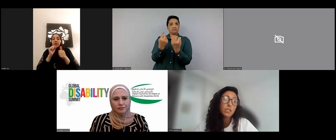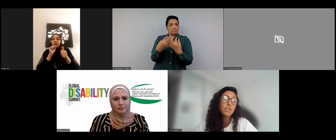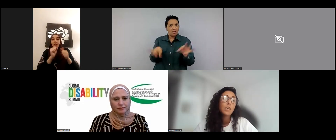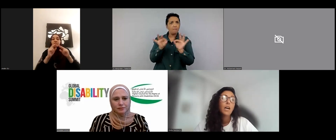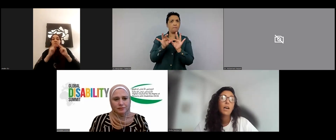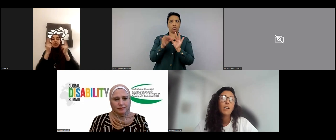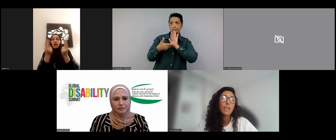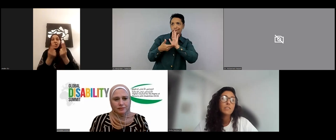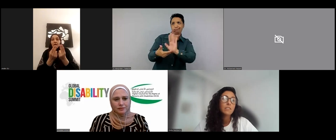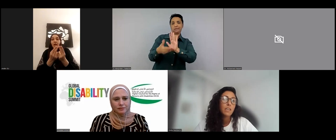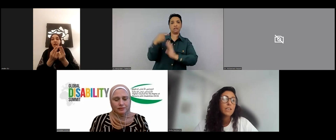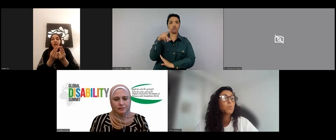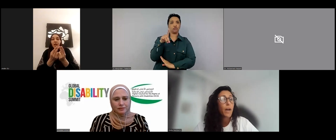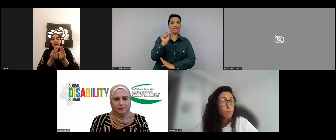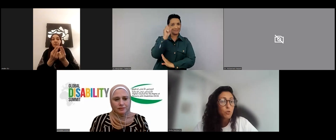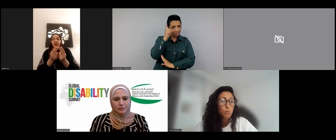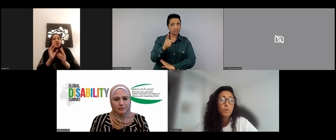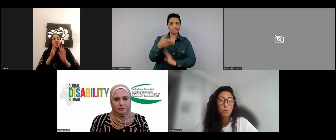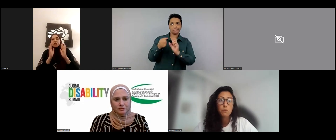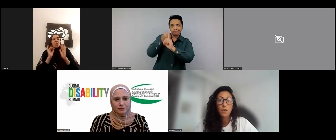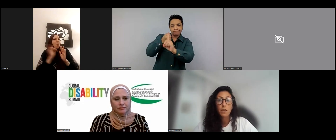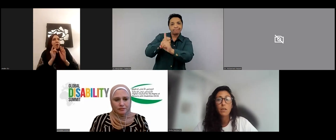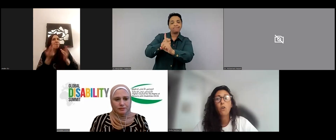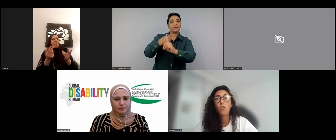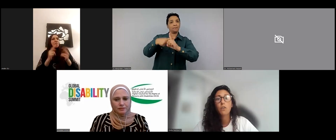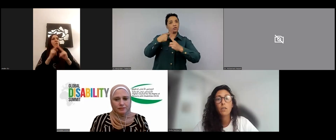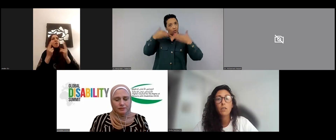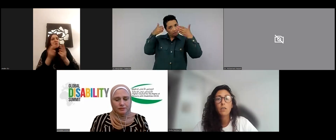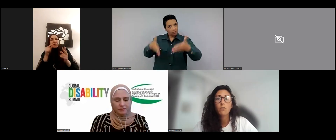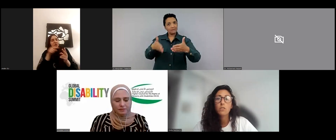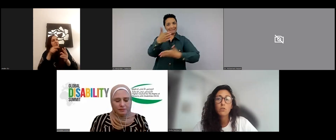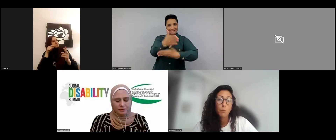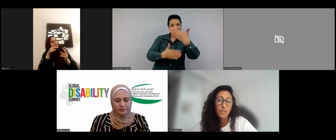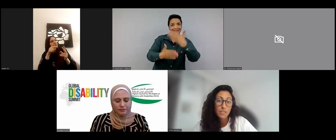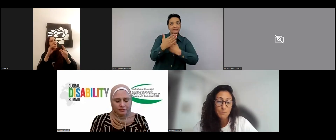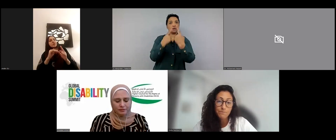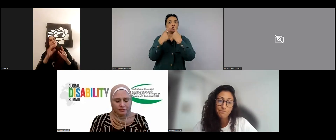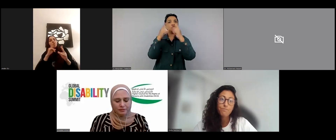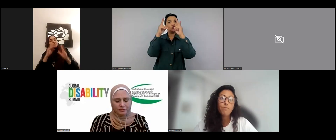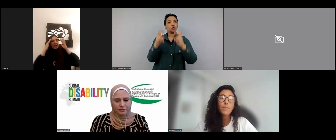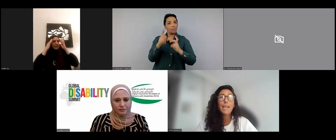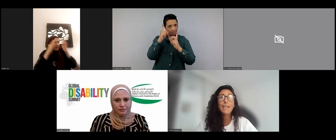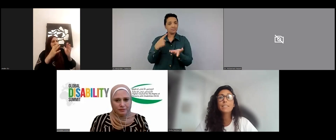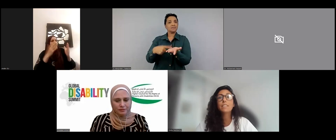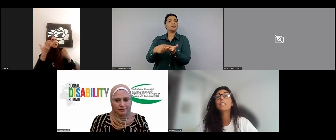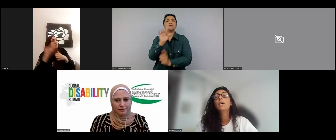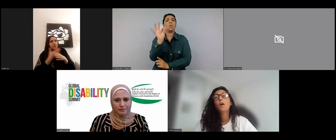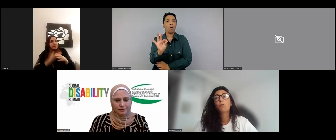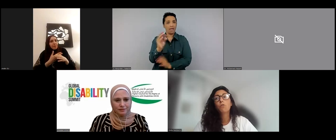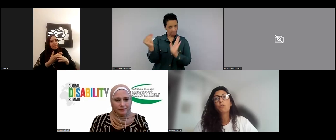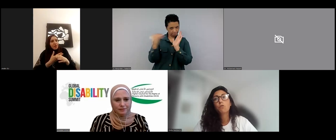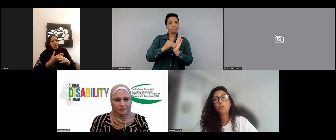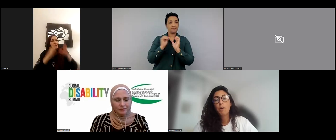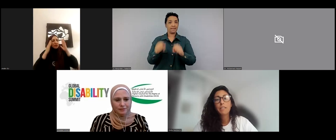important and why we should be focusing on these topics. And